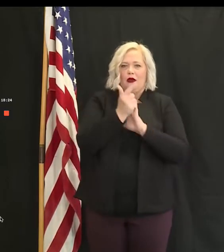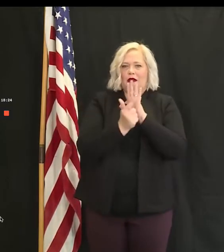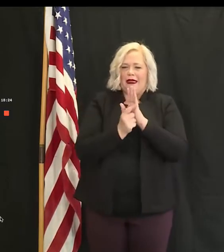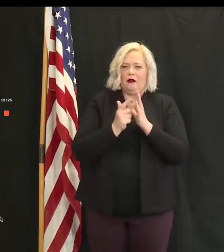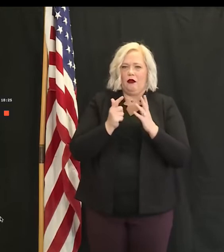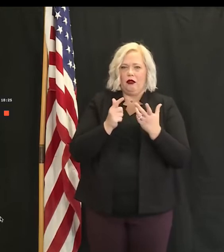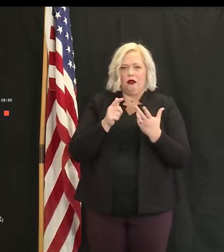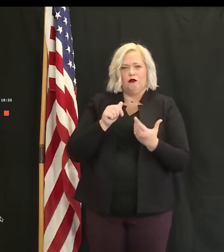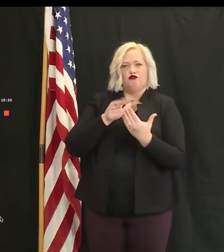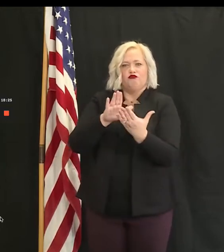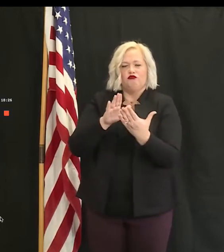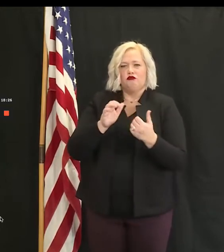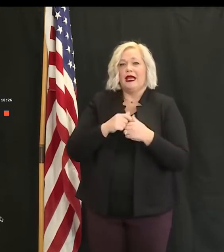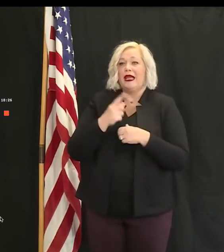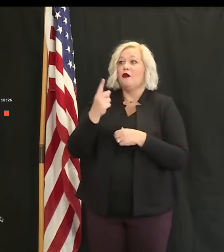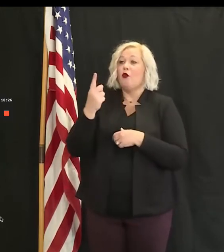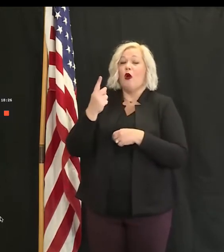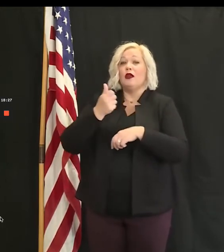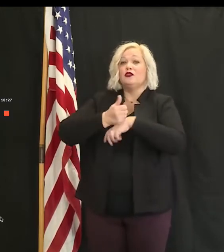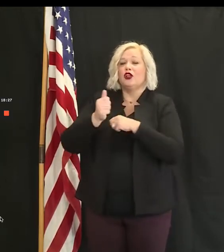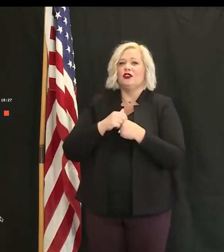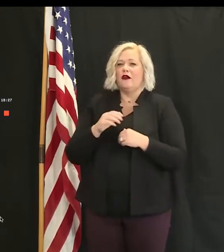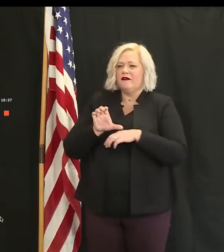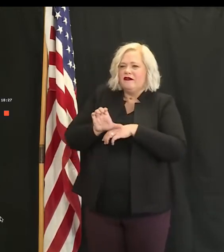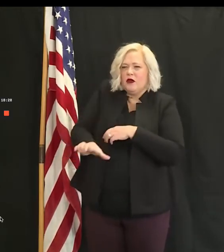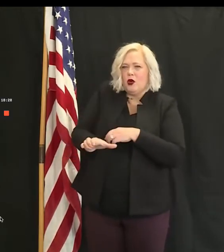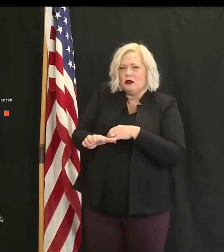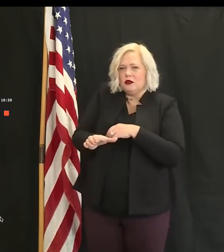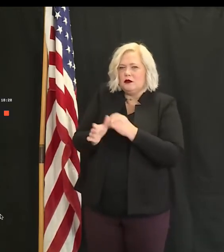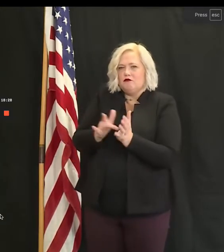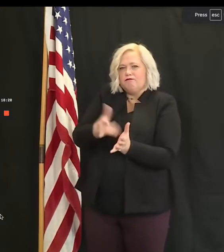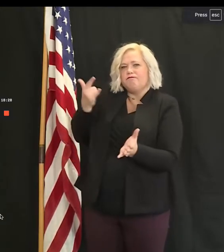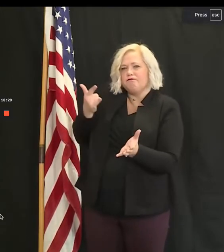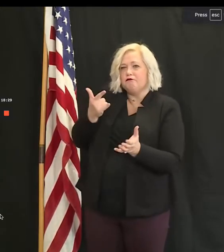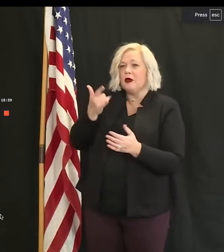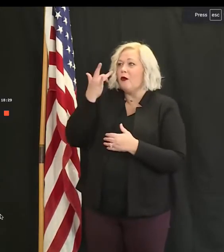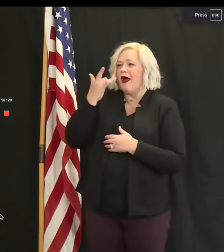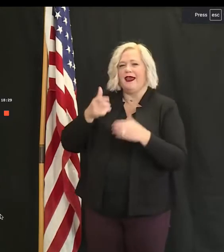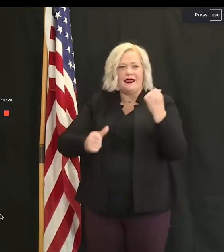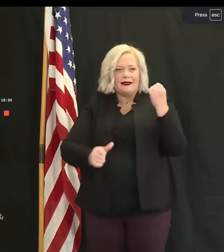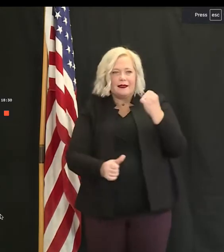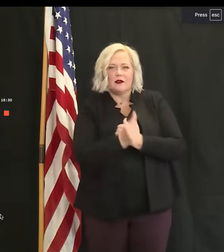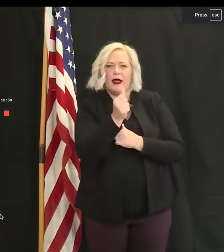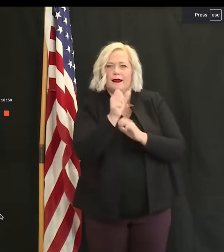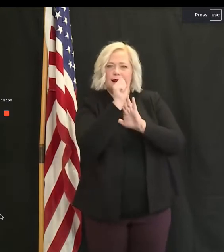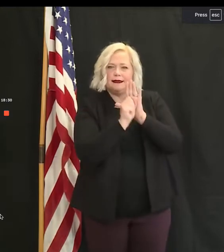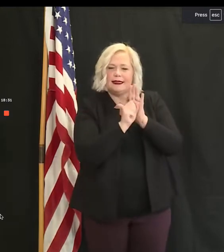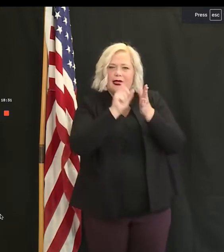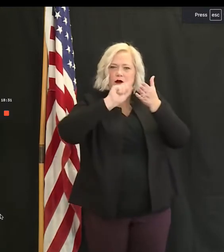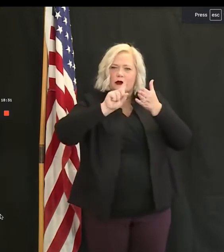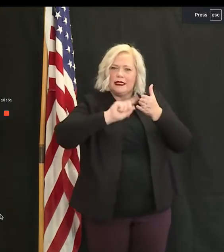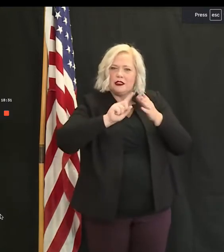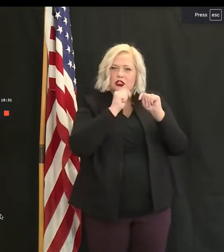of extortion, a 20-year felony, for threatening a state-appointed research team during their investigation